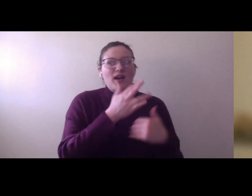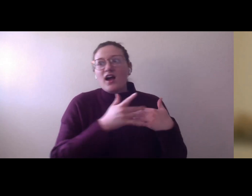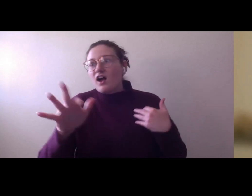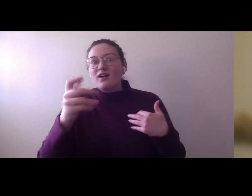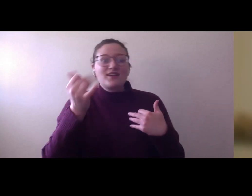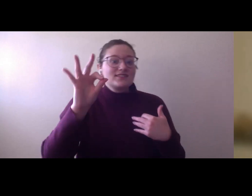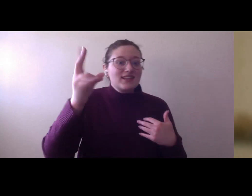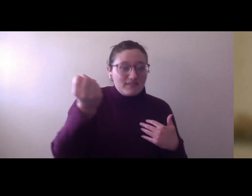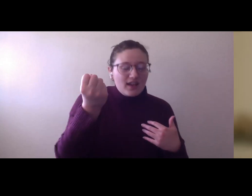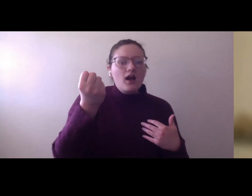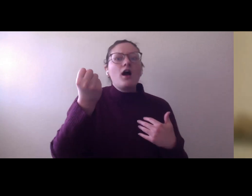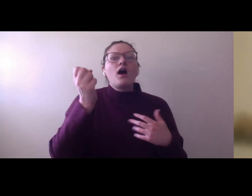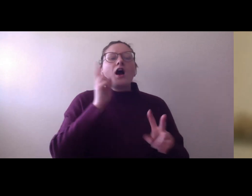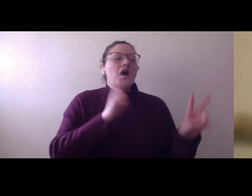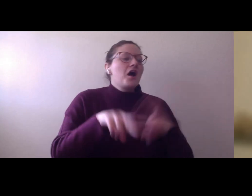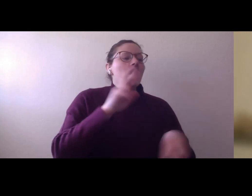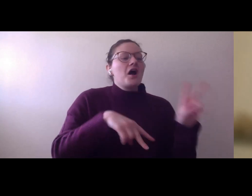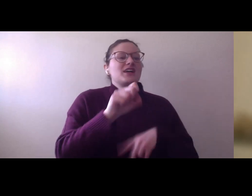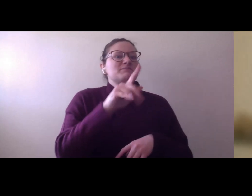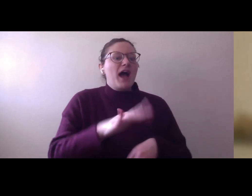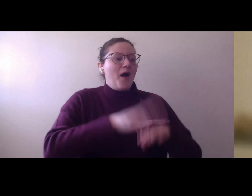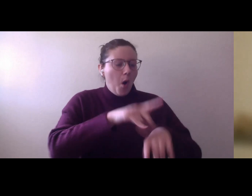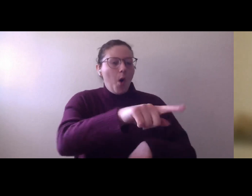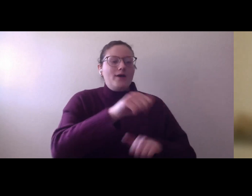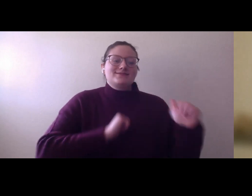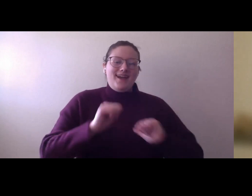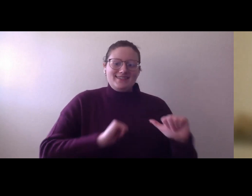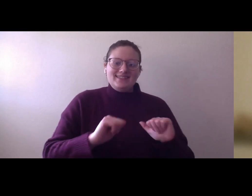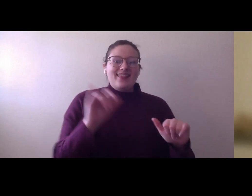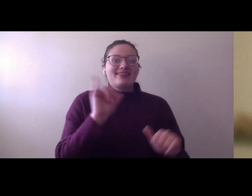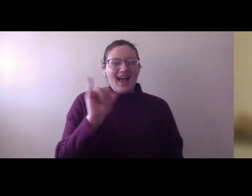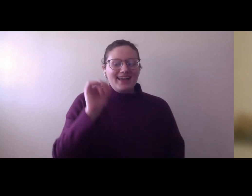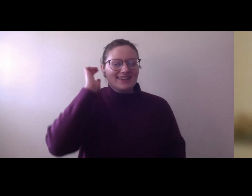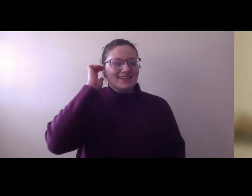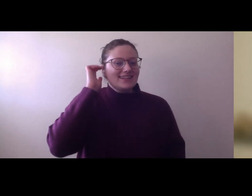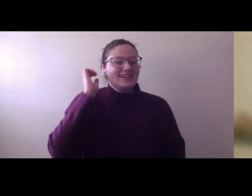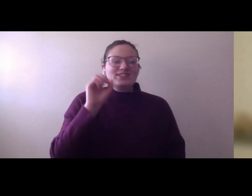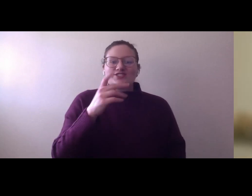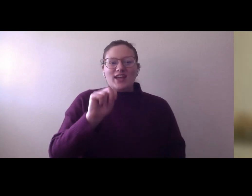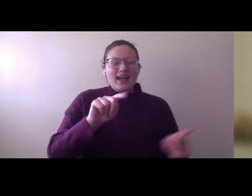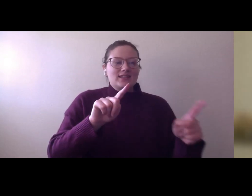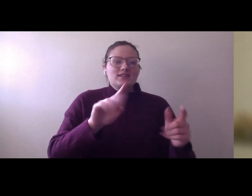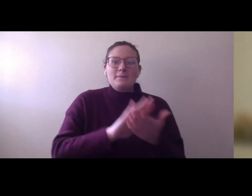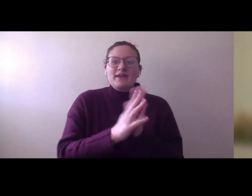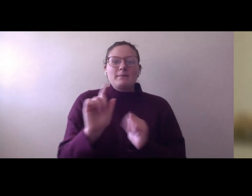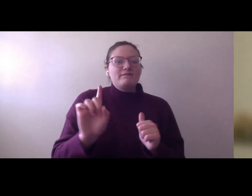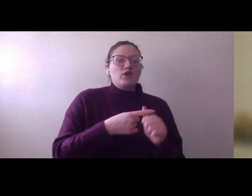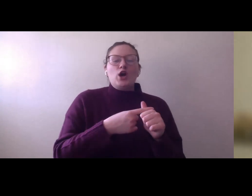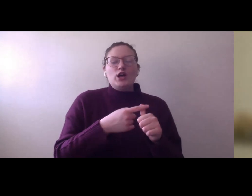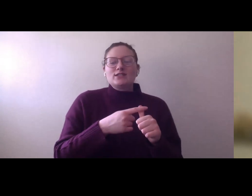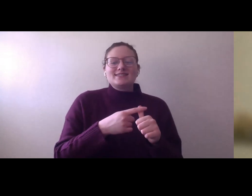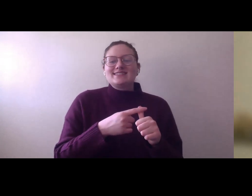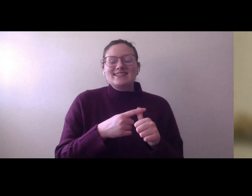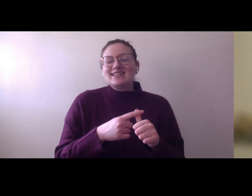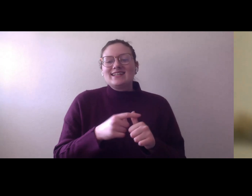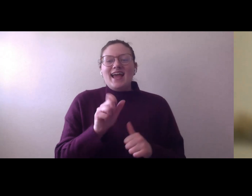1970s, spying on Chinese American scientists like Chang Lin-Tian, who became the first Asian American president of UC Berkeley.